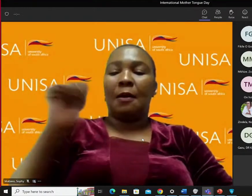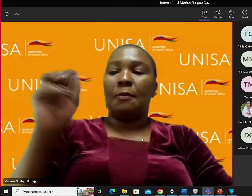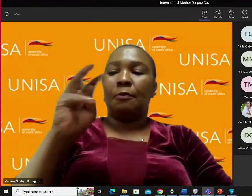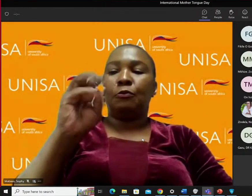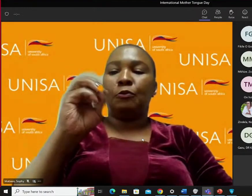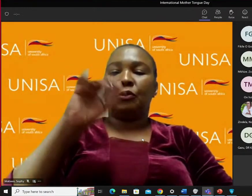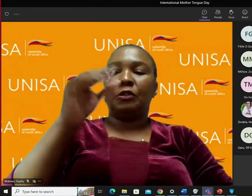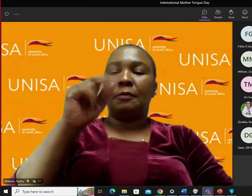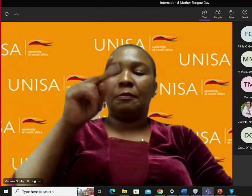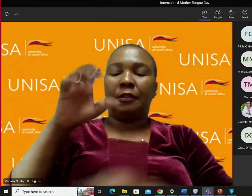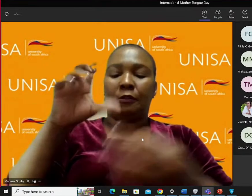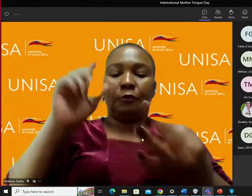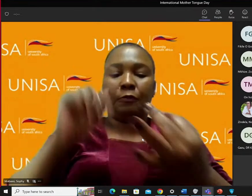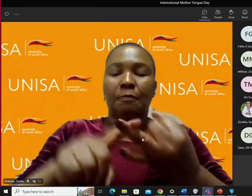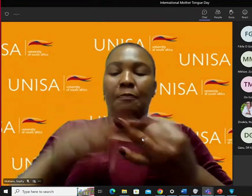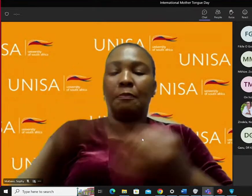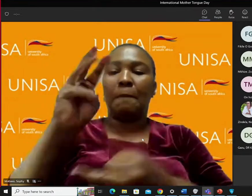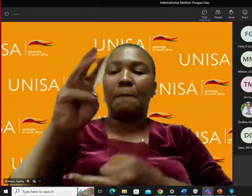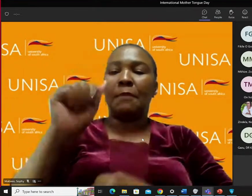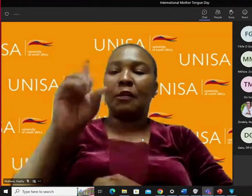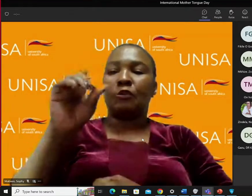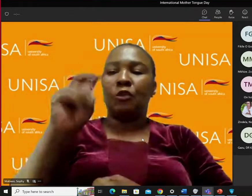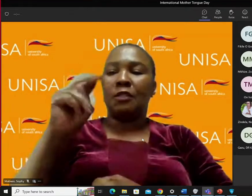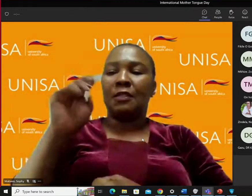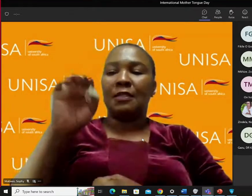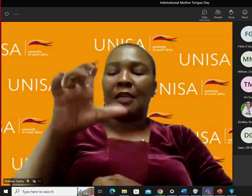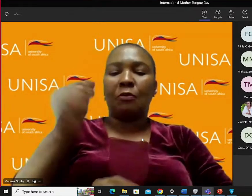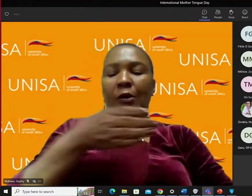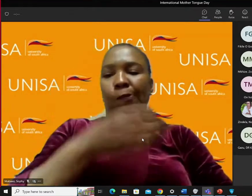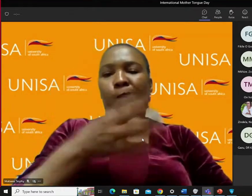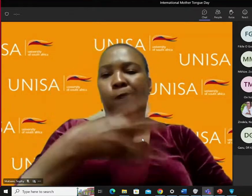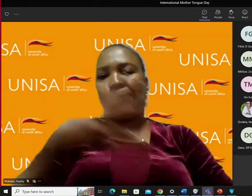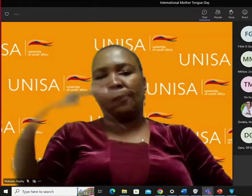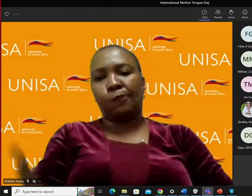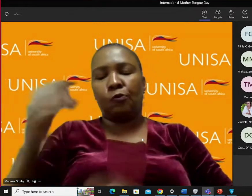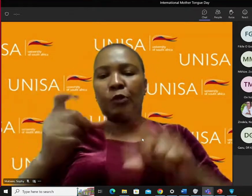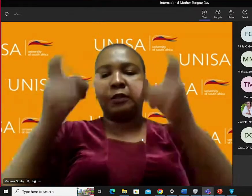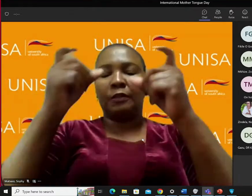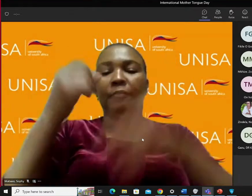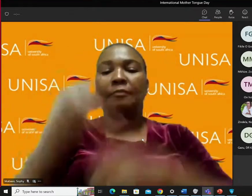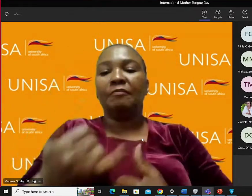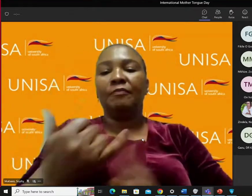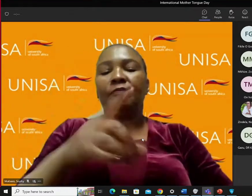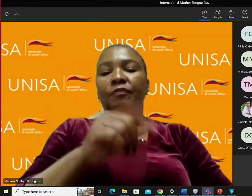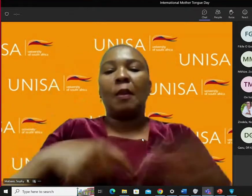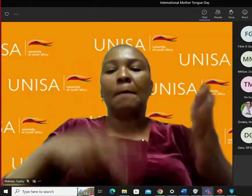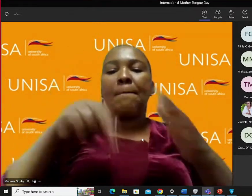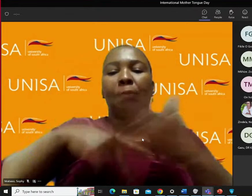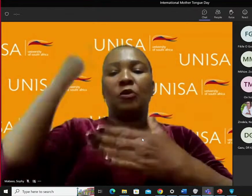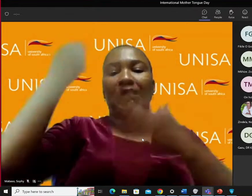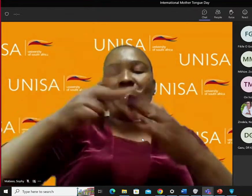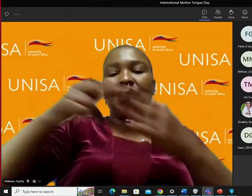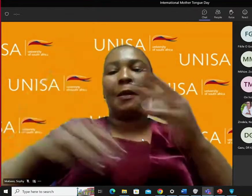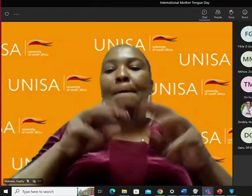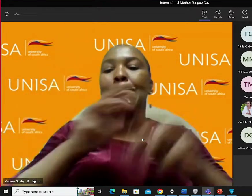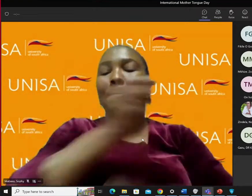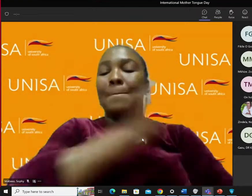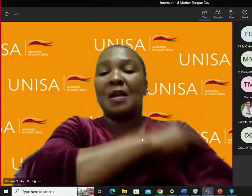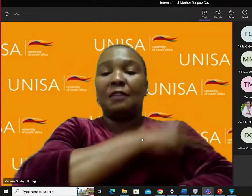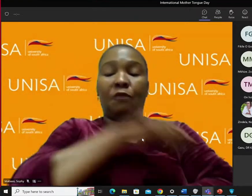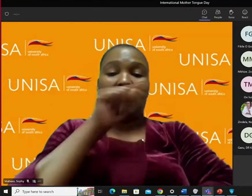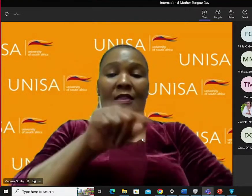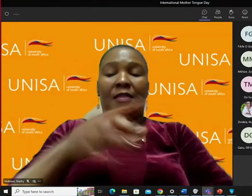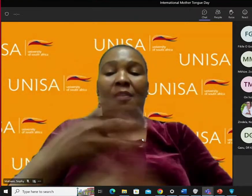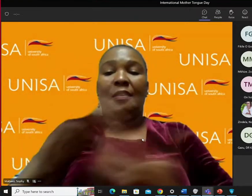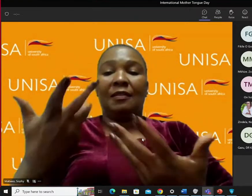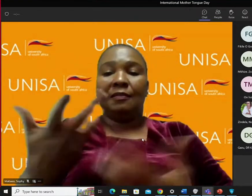was just briefly in and out, and I then act as the project manager for this node. Now, the node